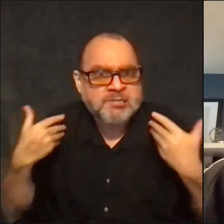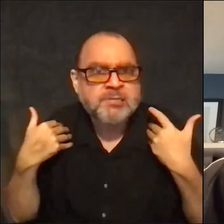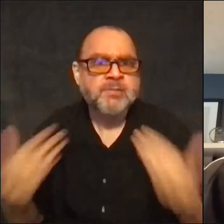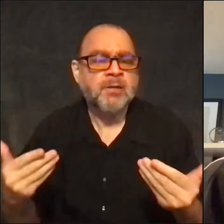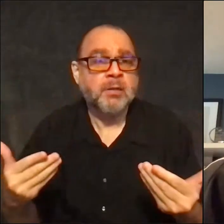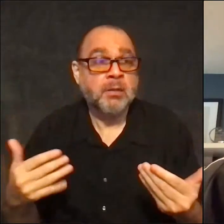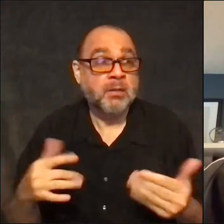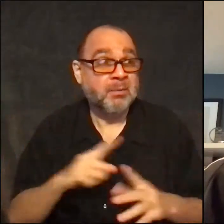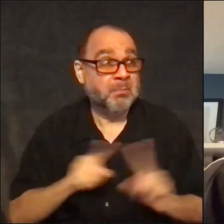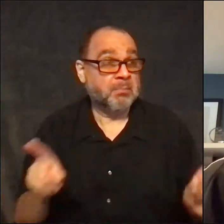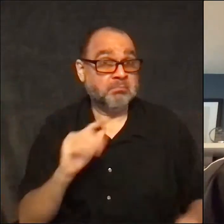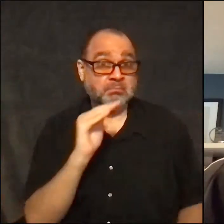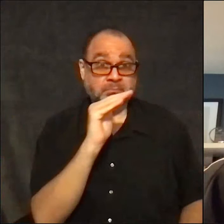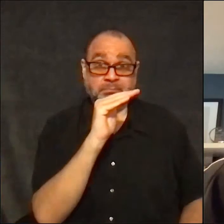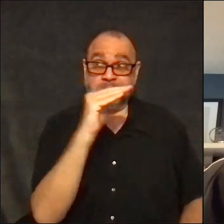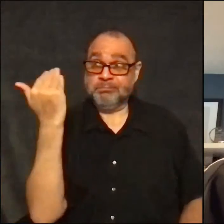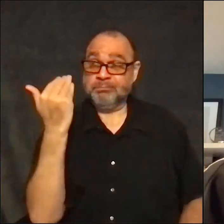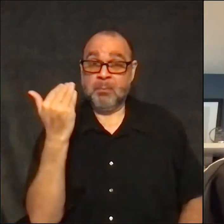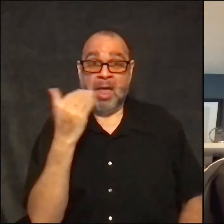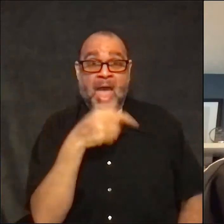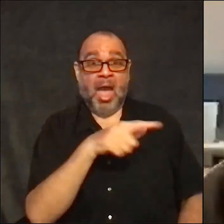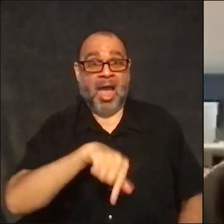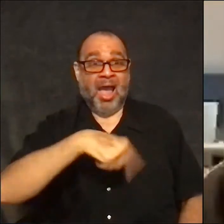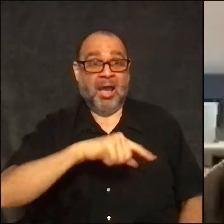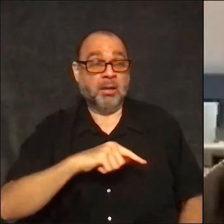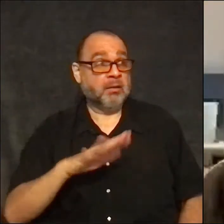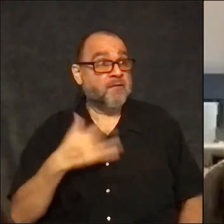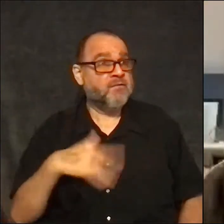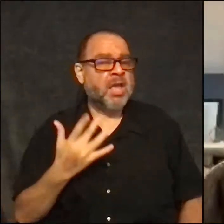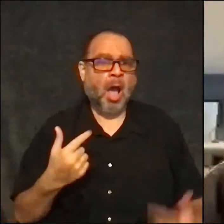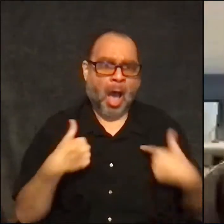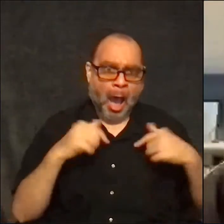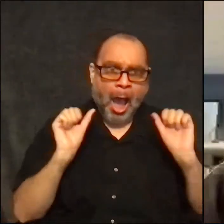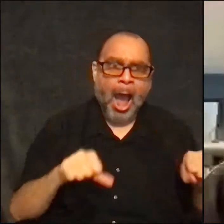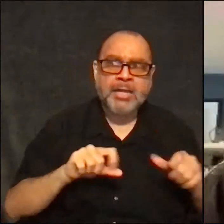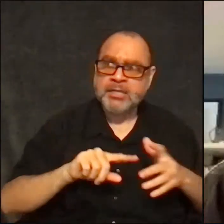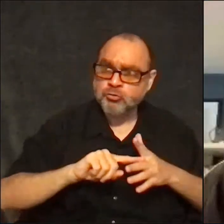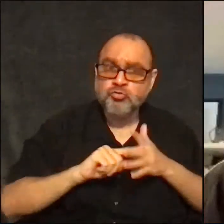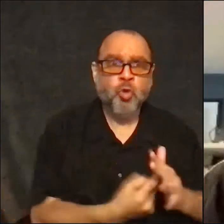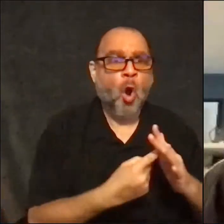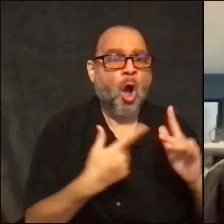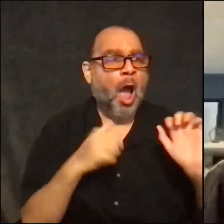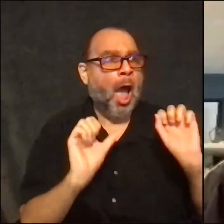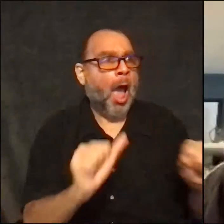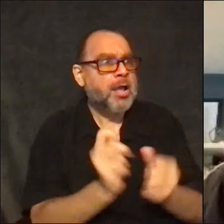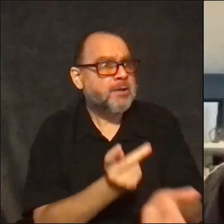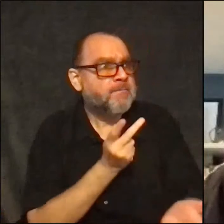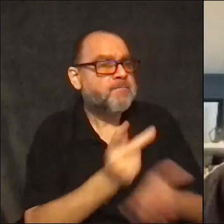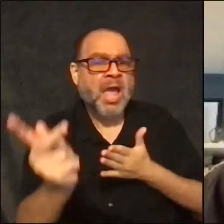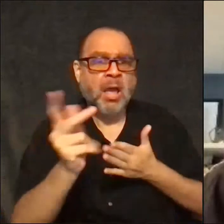any black folks that freedom to start and fail, even just a little bit. And that pressure we